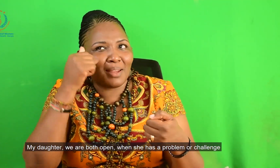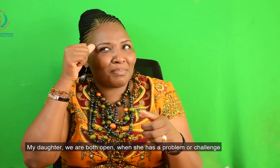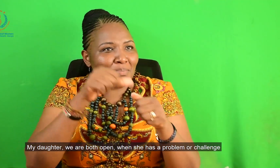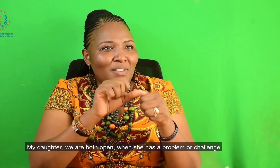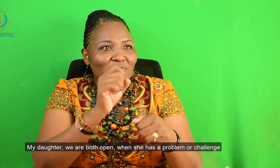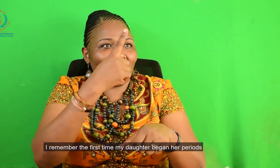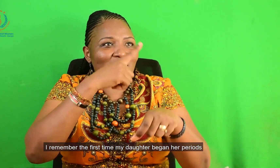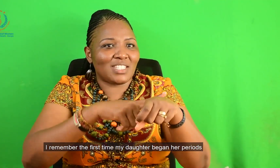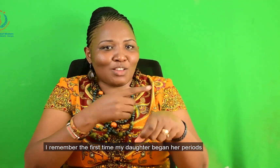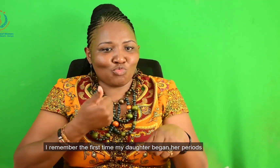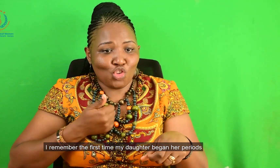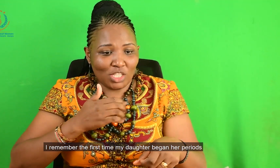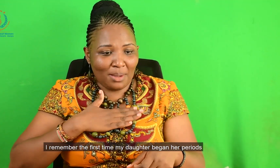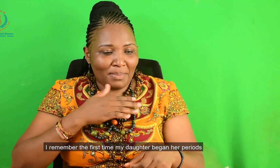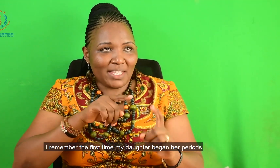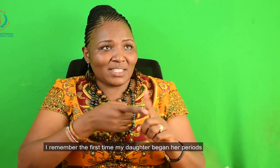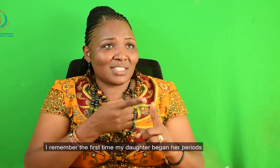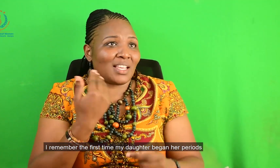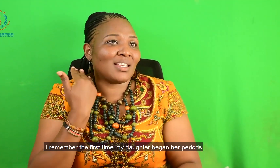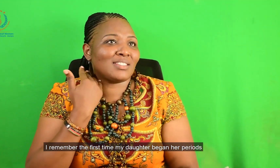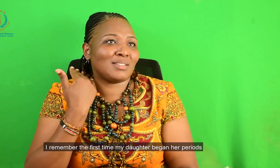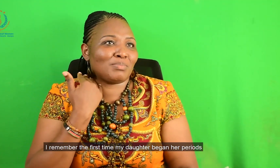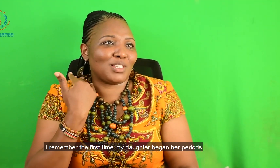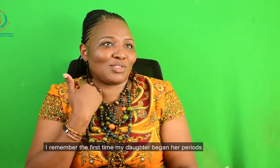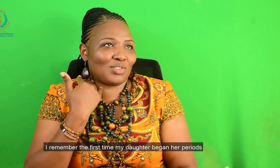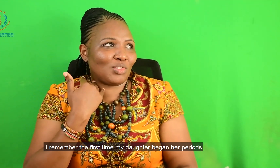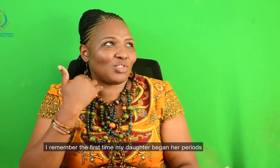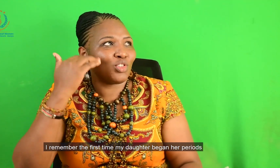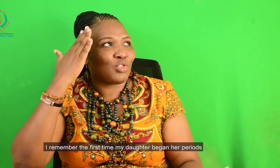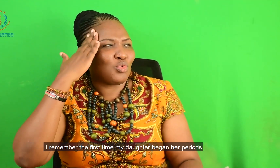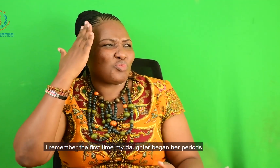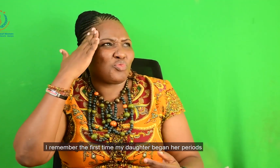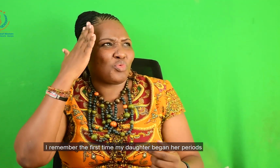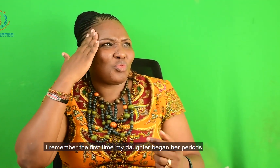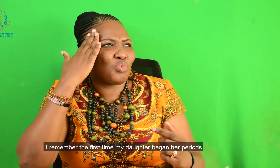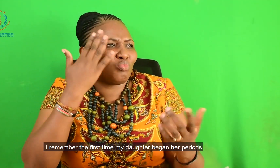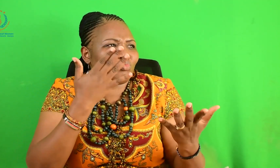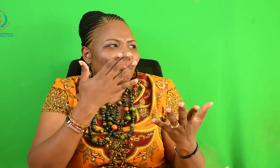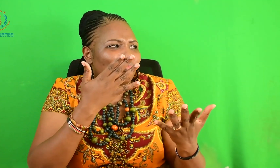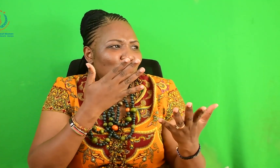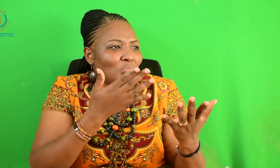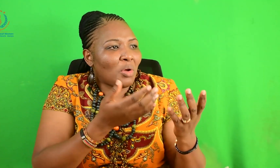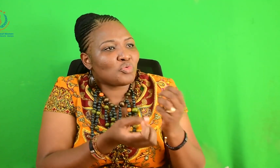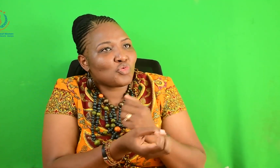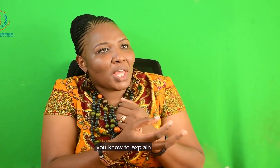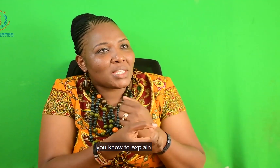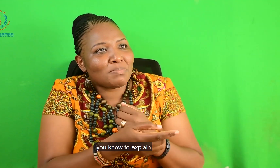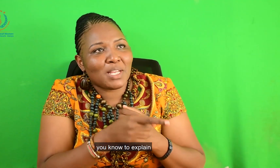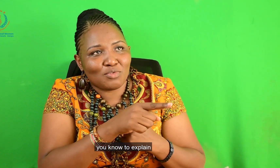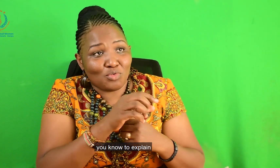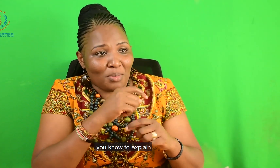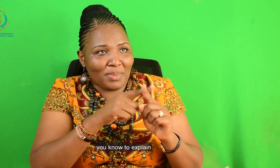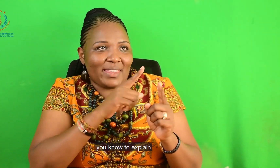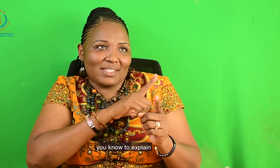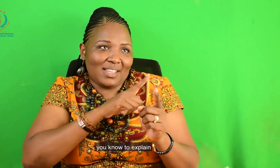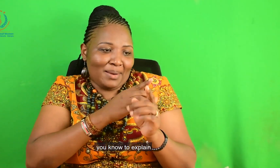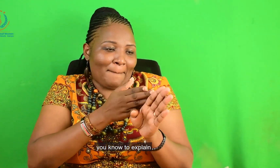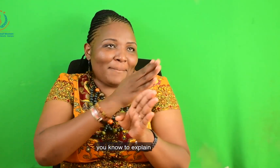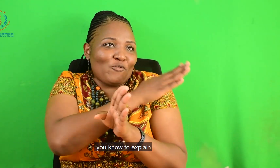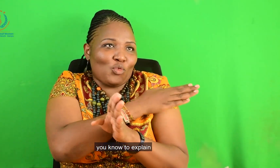challenge. I remember the first time my daughter began her period. I knew how to explain.